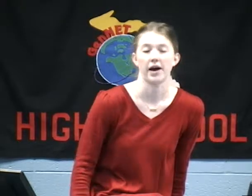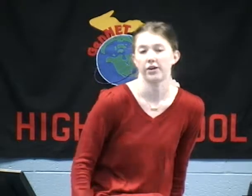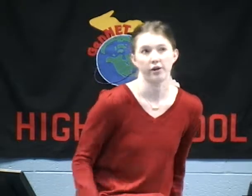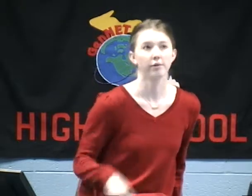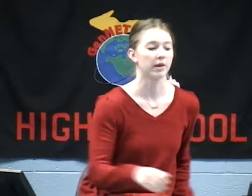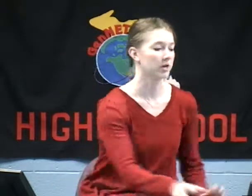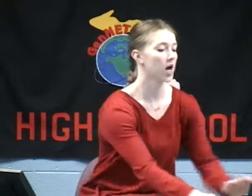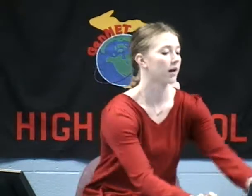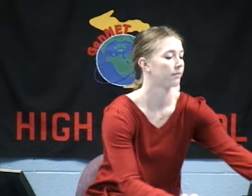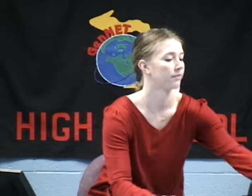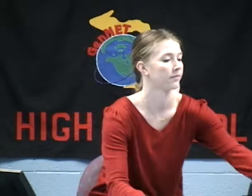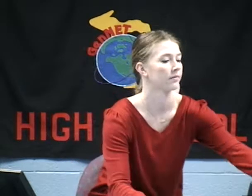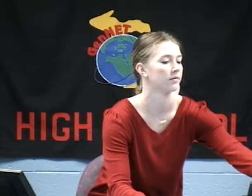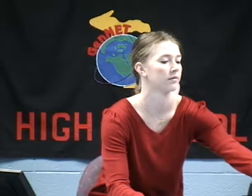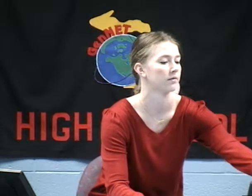I don't know. Let me check.